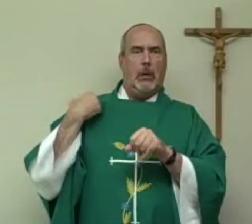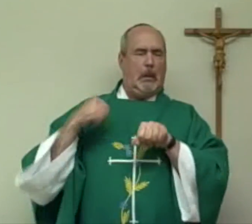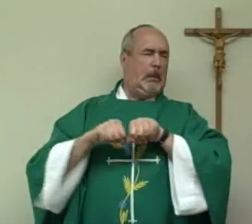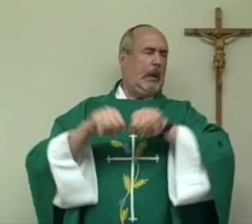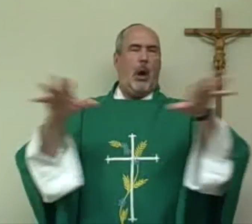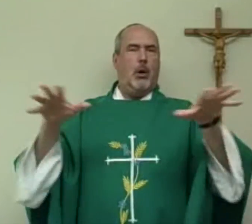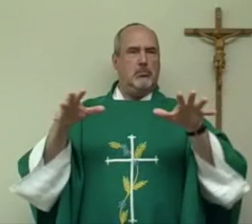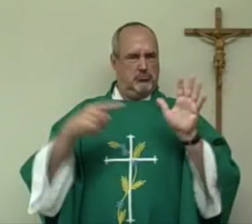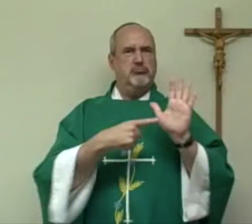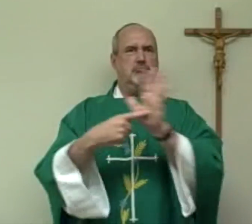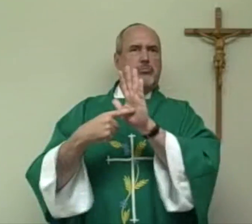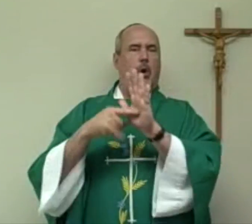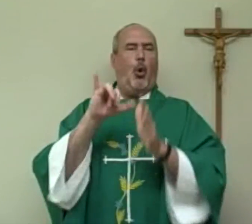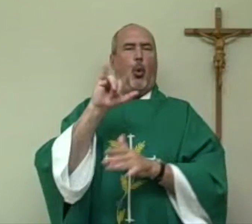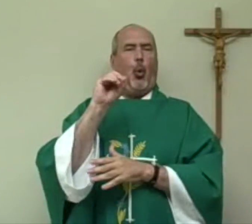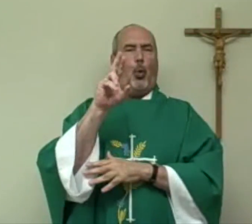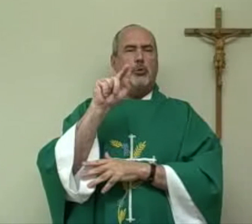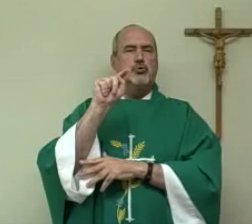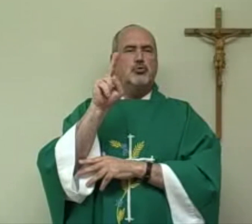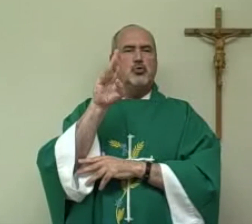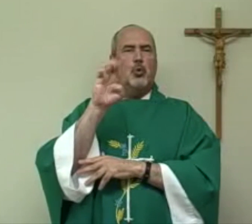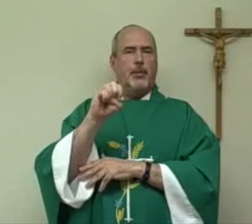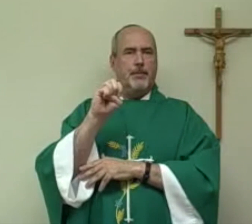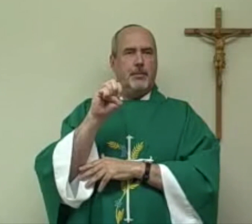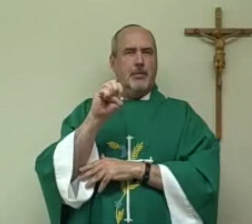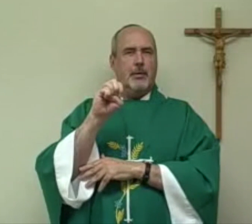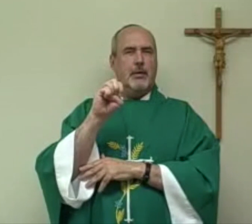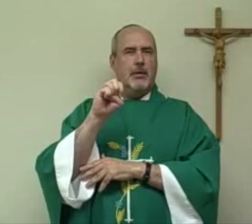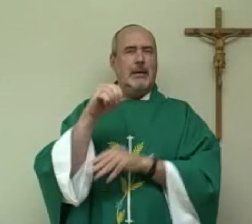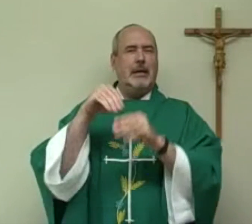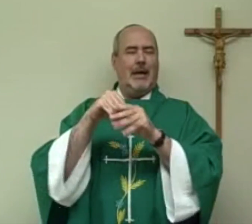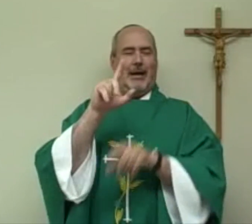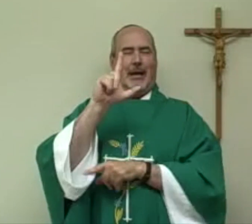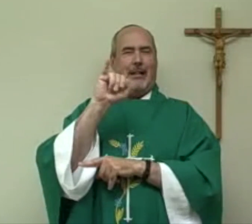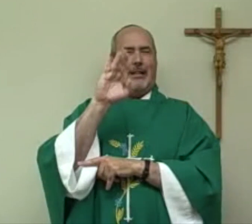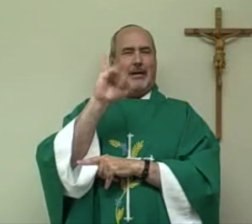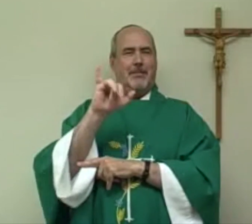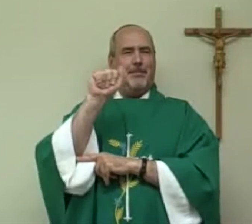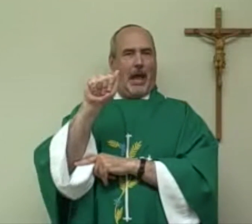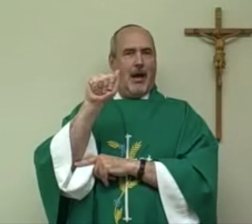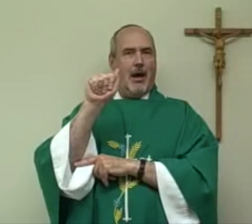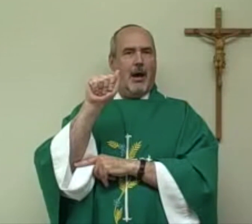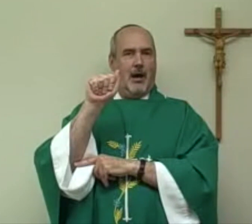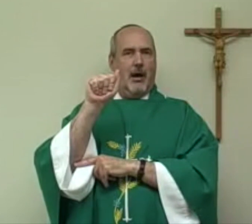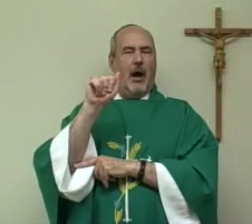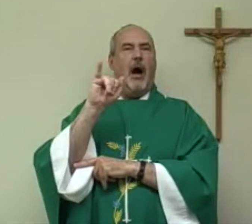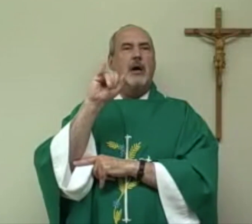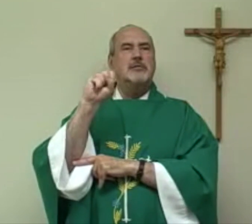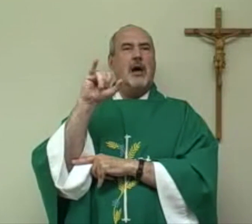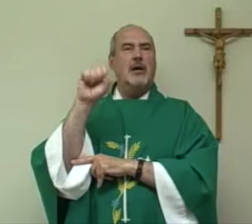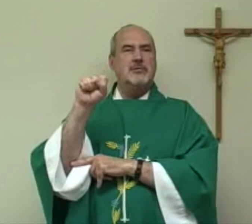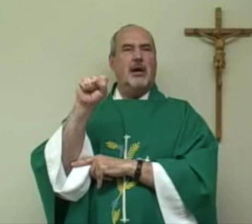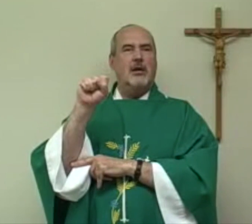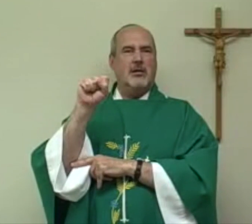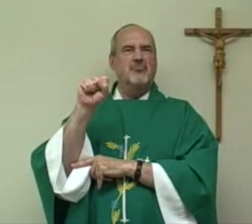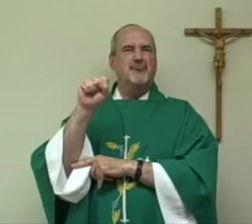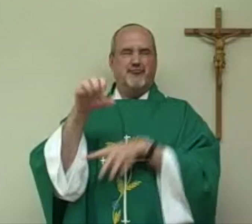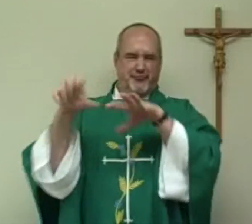I don't know if you remember, but a good example is this 2 years ago, there was a YouTube video that went around that was taken